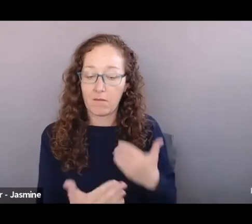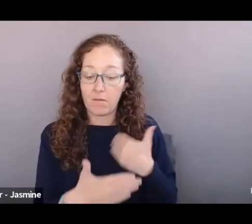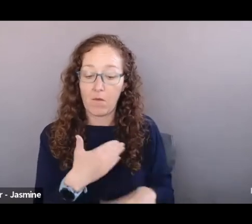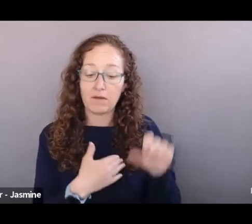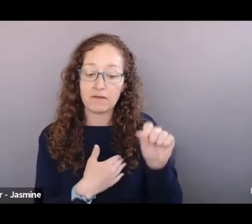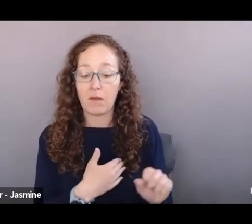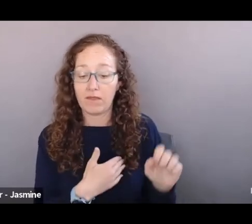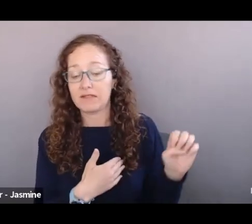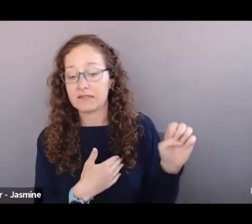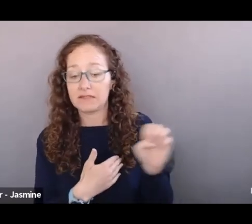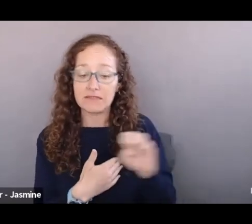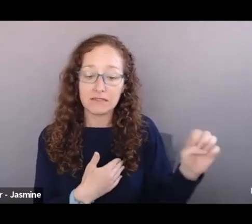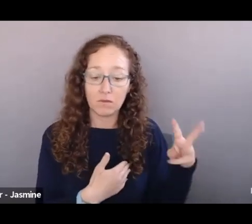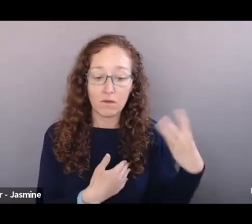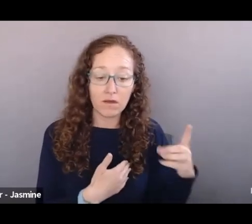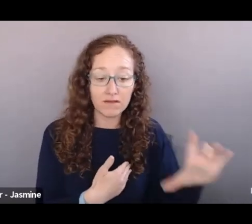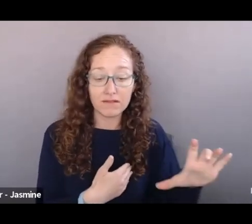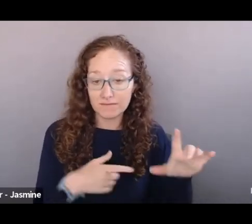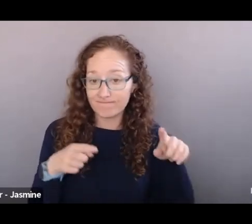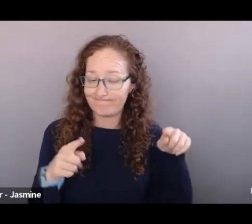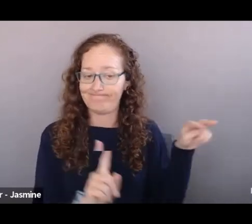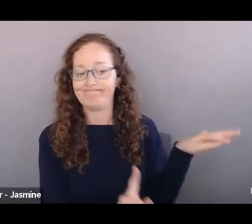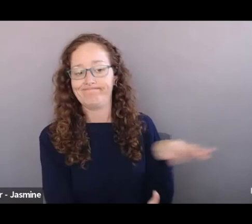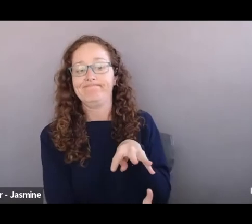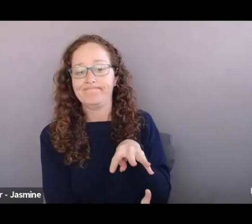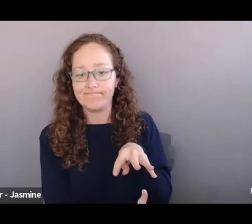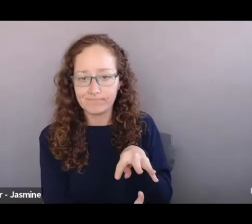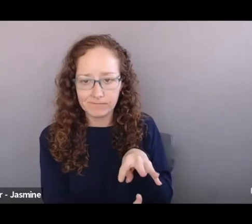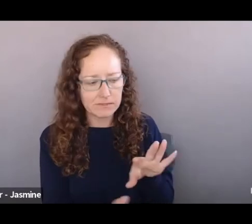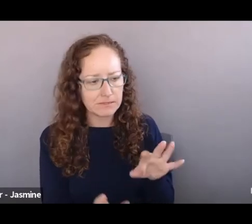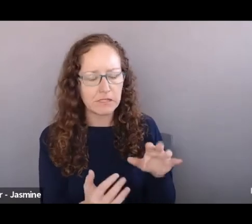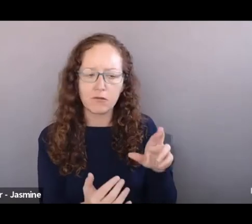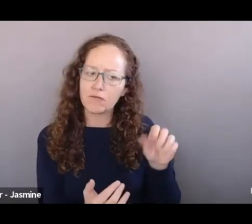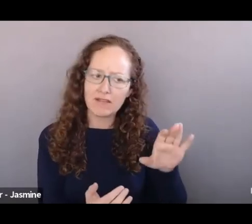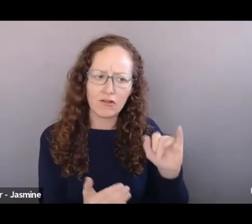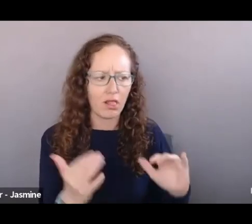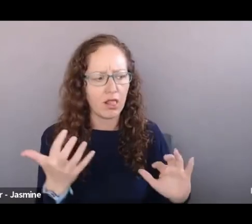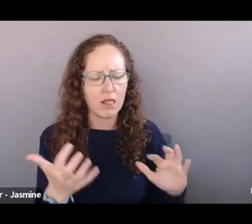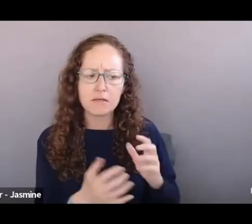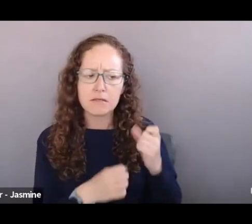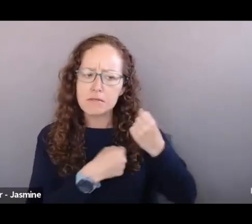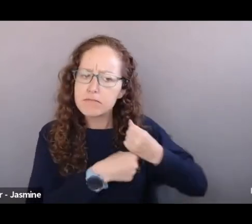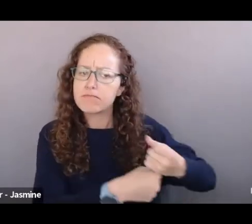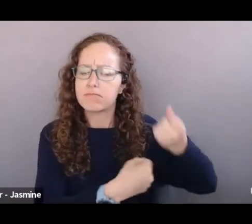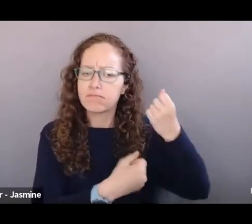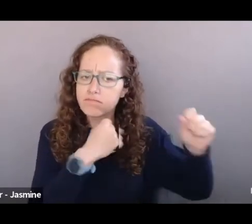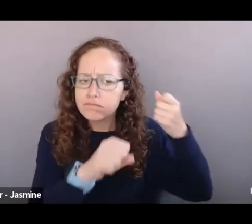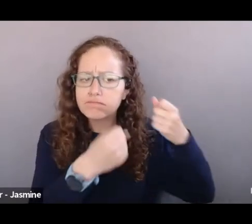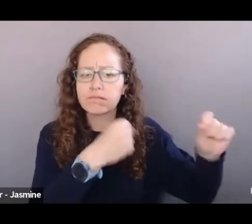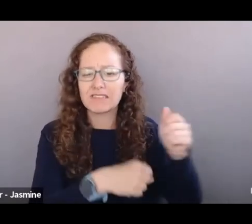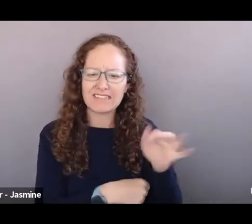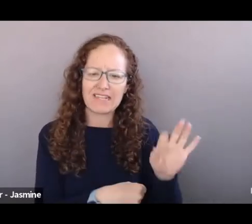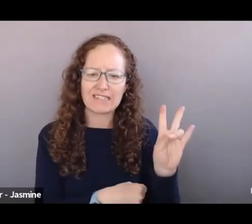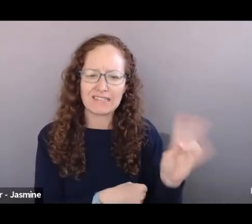racial unrest of the 1970s, a time of storefronts burning, protest, and a people,